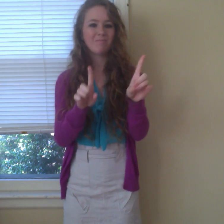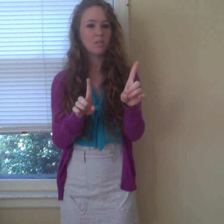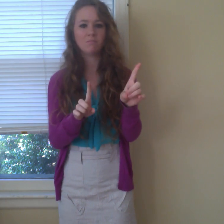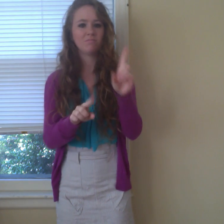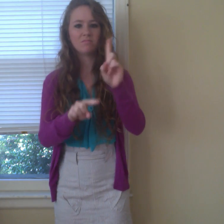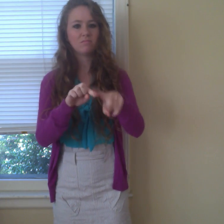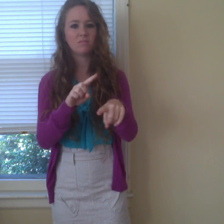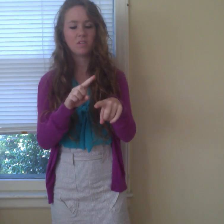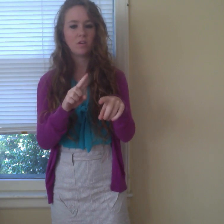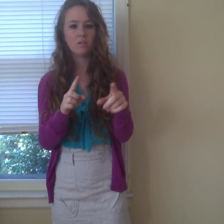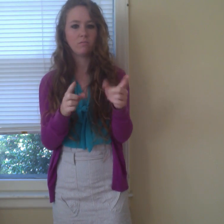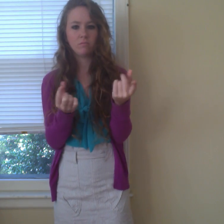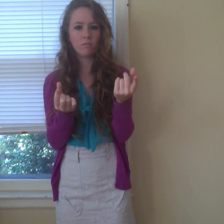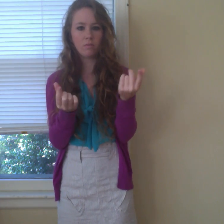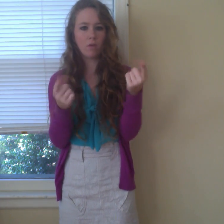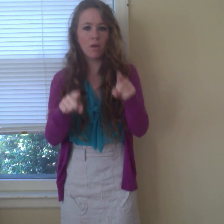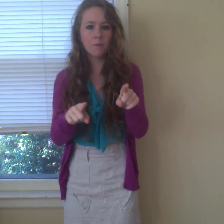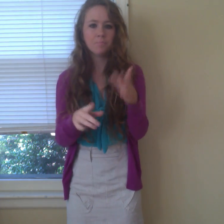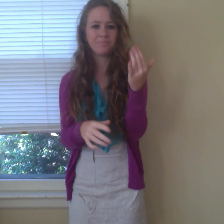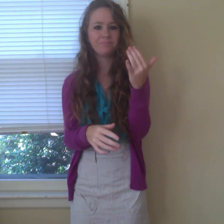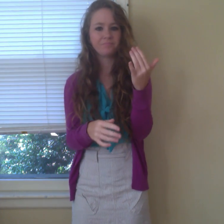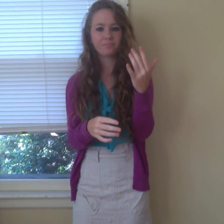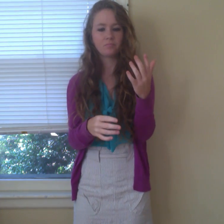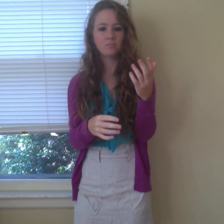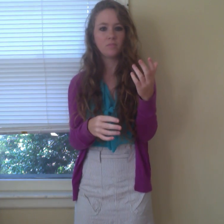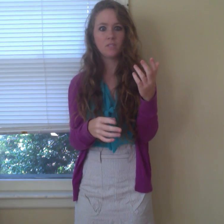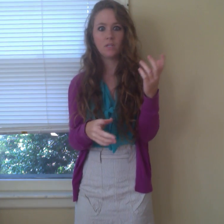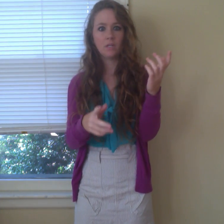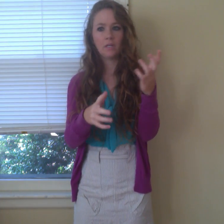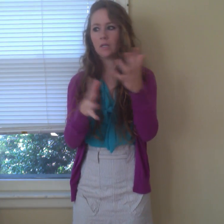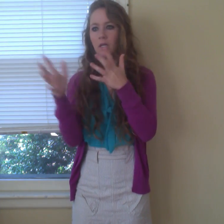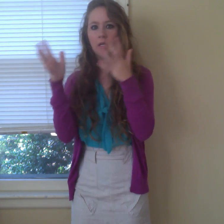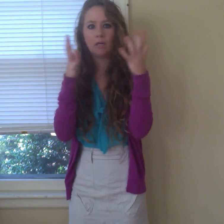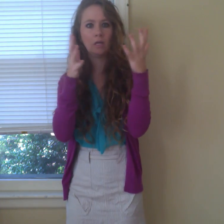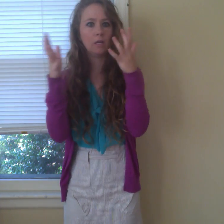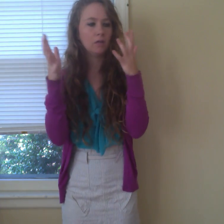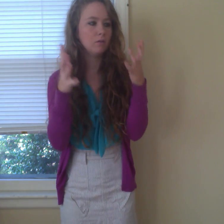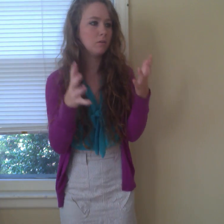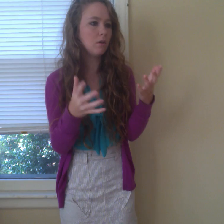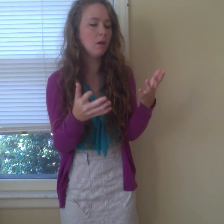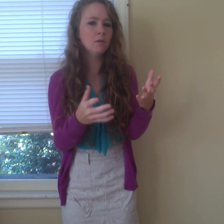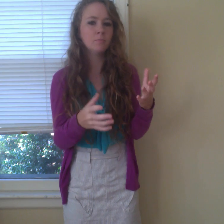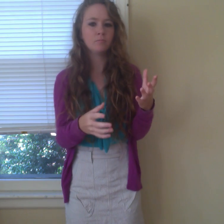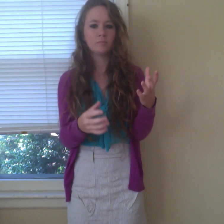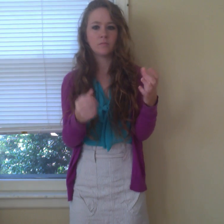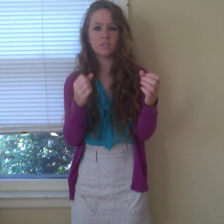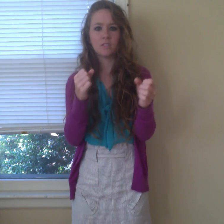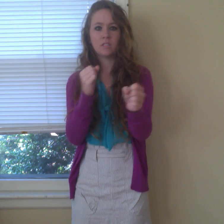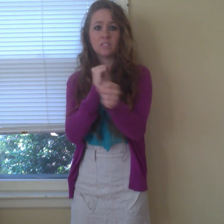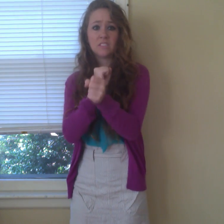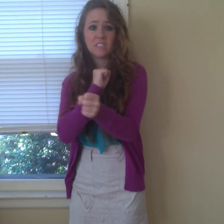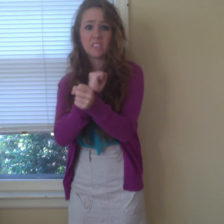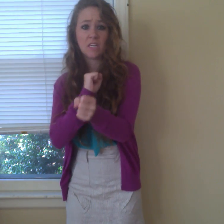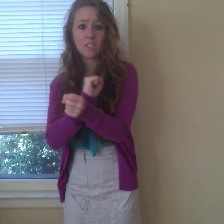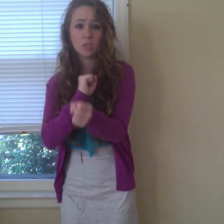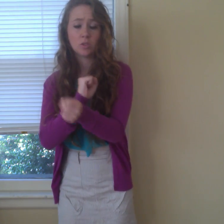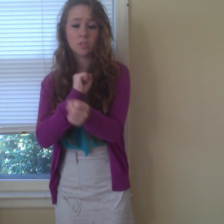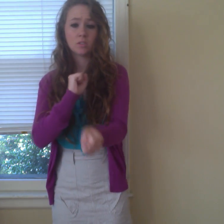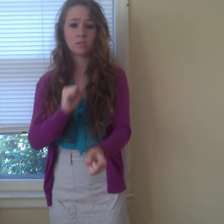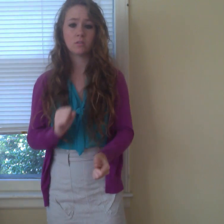orderly society. In a state of anarchy, however, everyone has to guard life, liberty, and property, and the lives of family